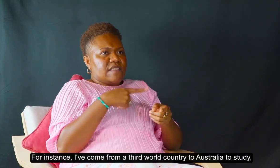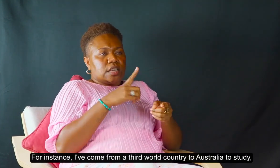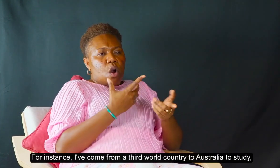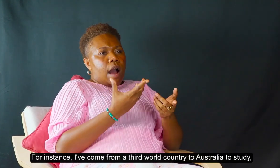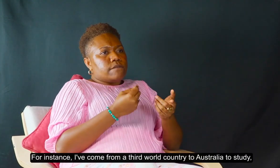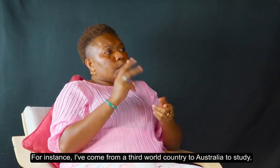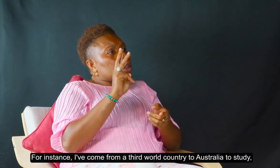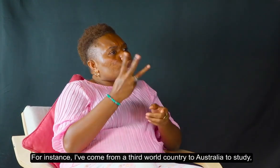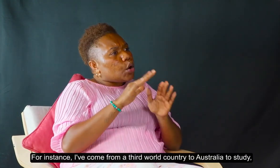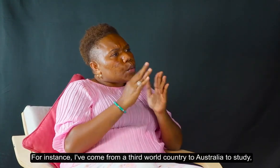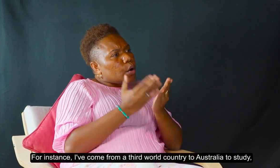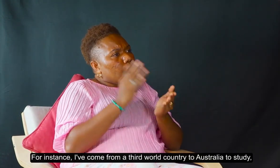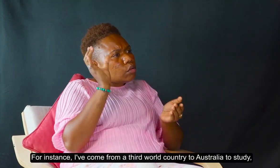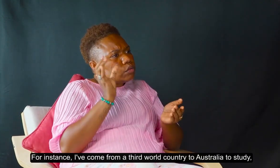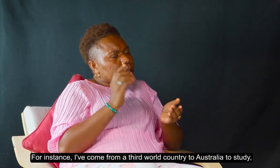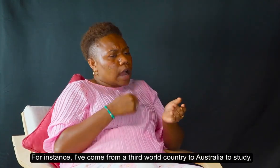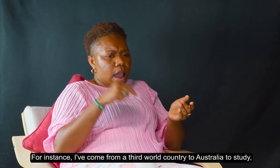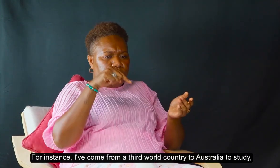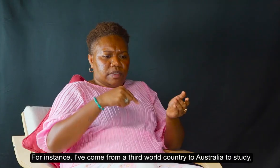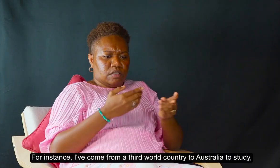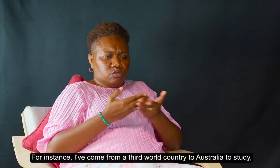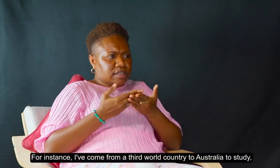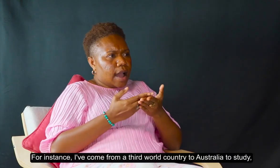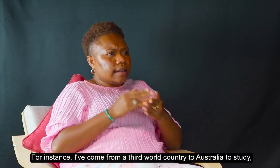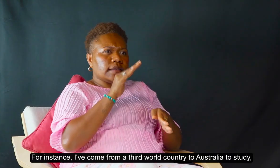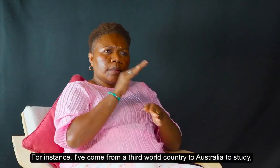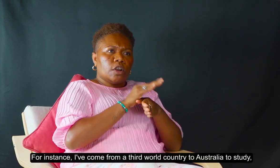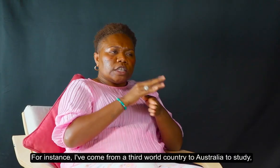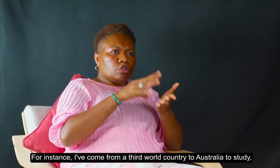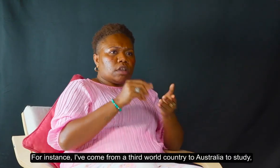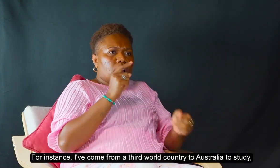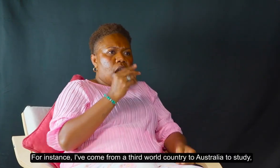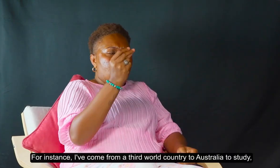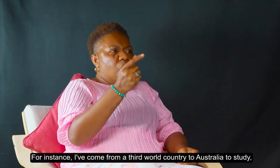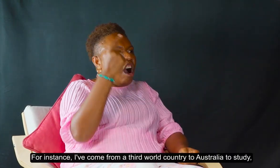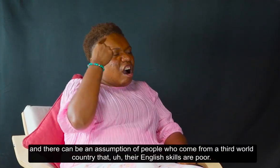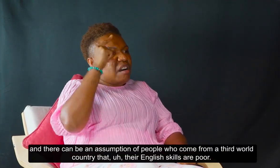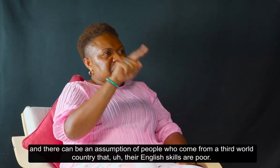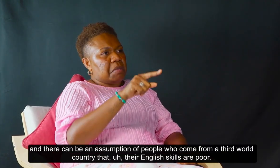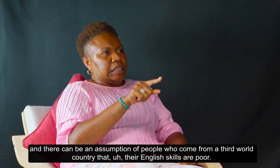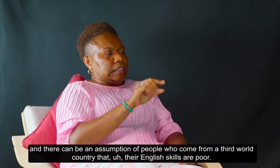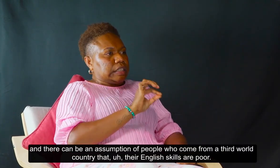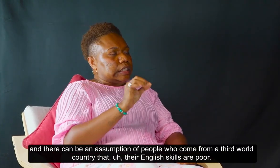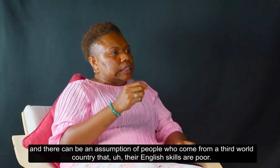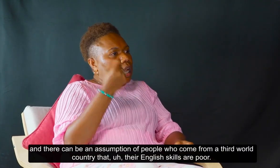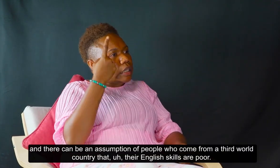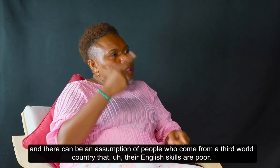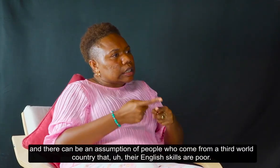For instance, I've come from a third world country to Australia to study, and there can be an assumption of people who come from a third